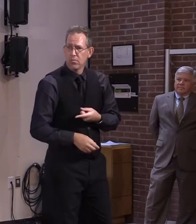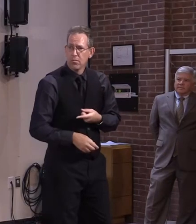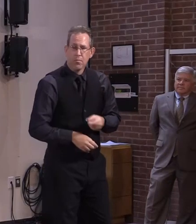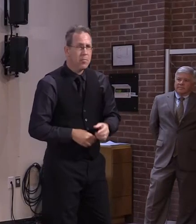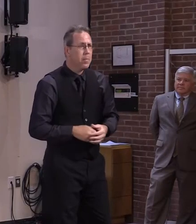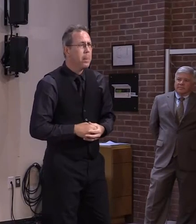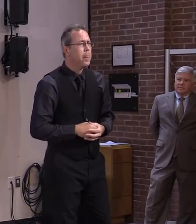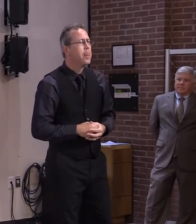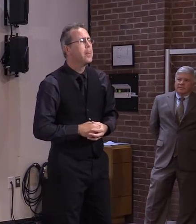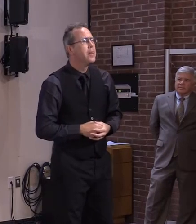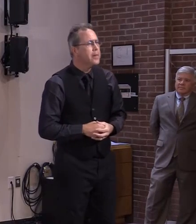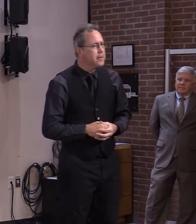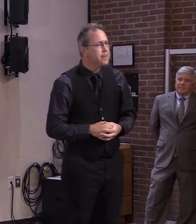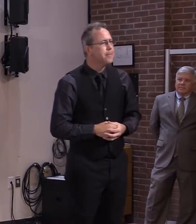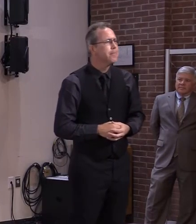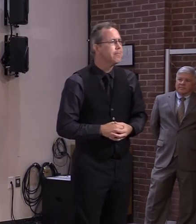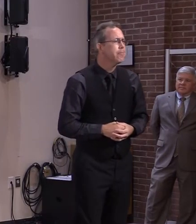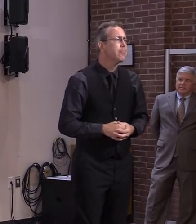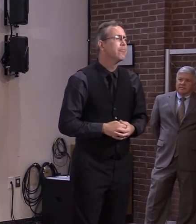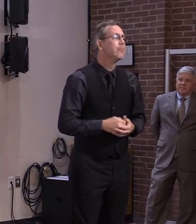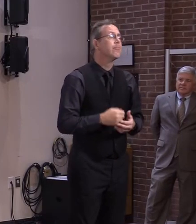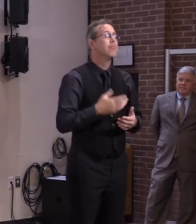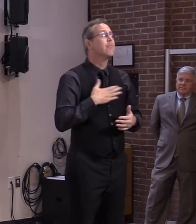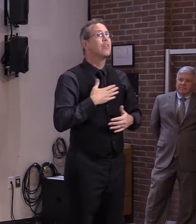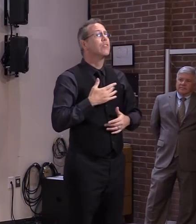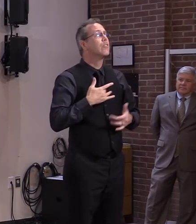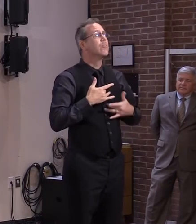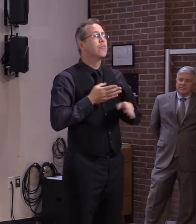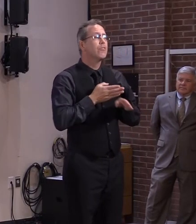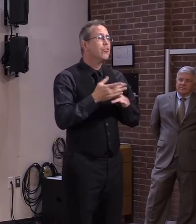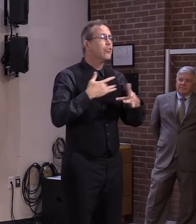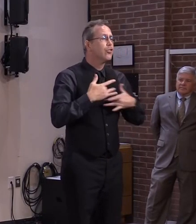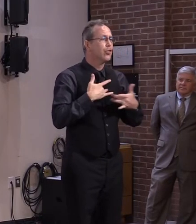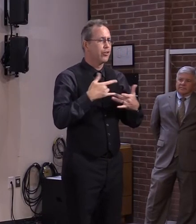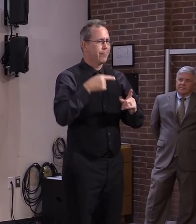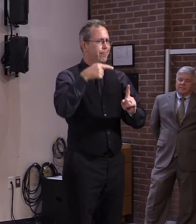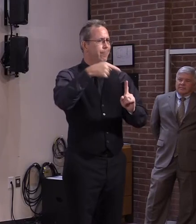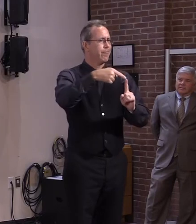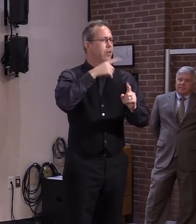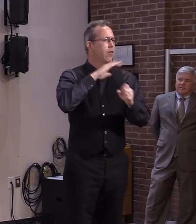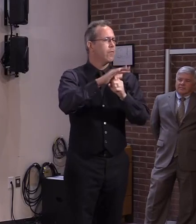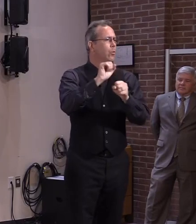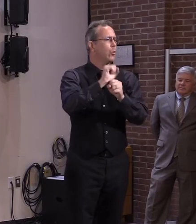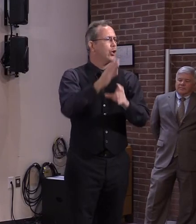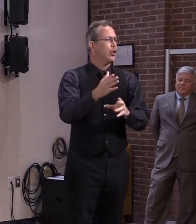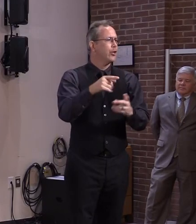workforce shortages, demographics, and inflation.